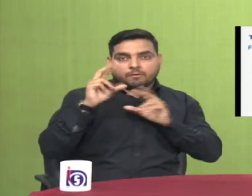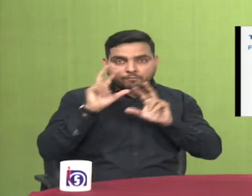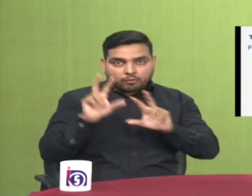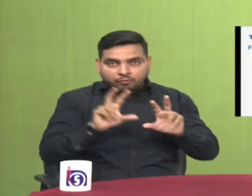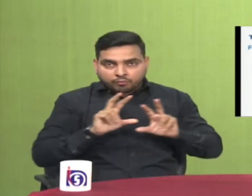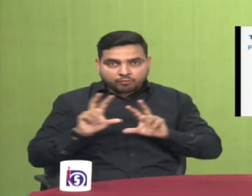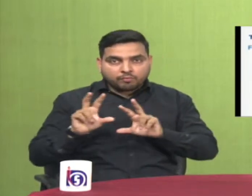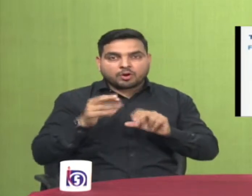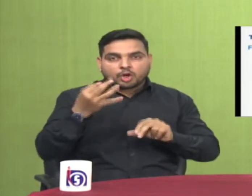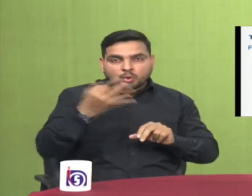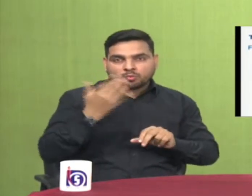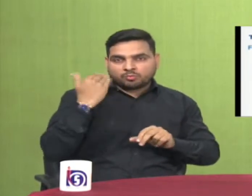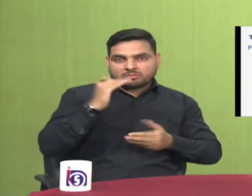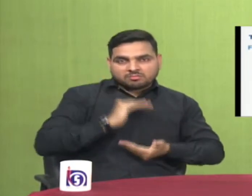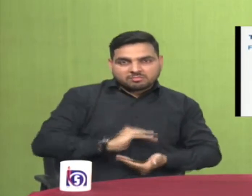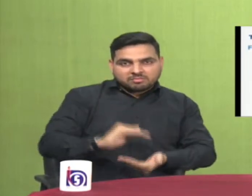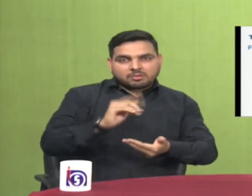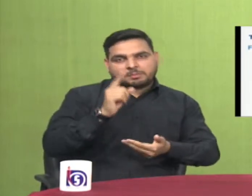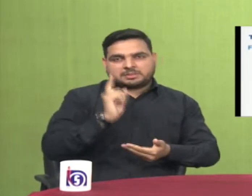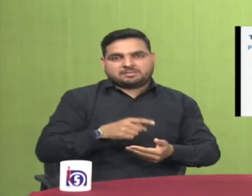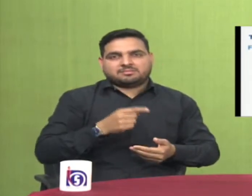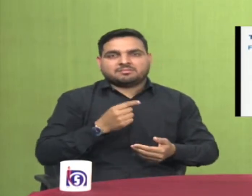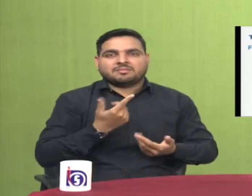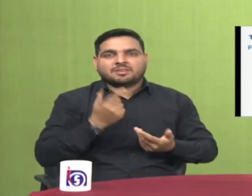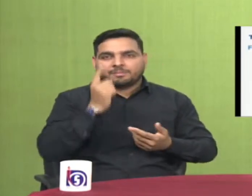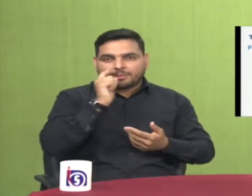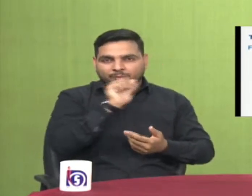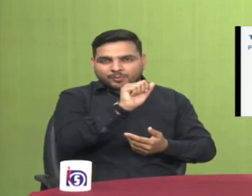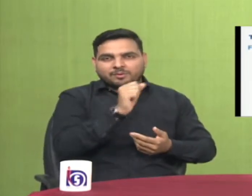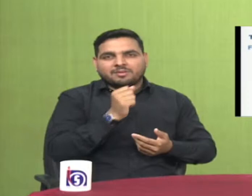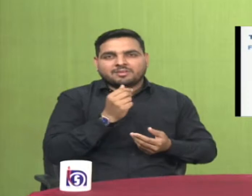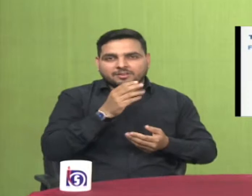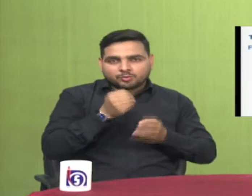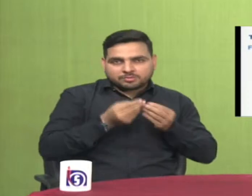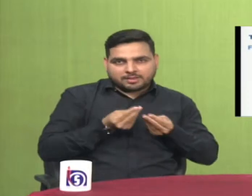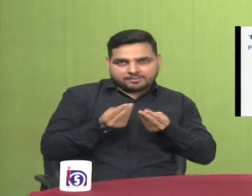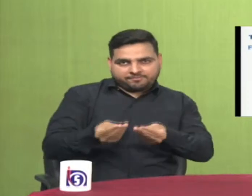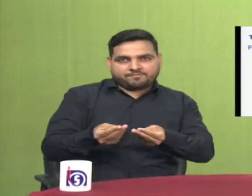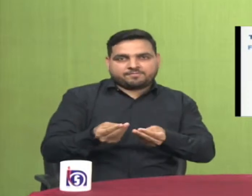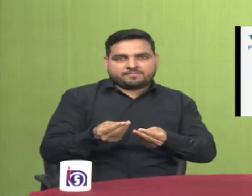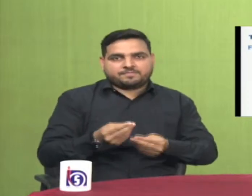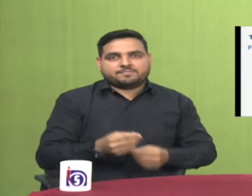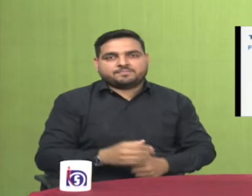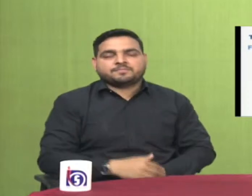and taking care of the children and the newborns, which is very important.